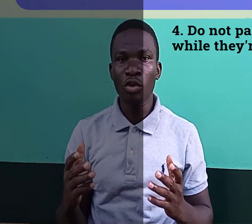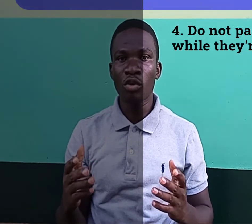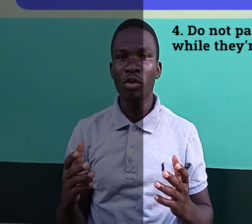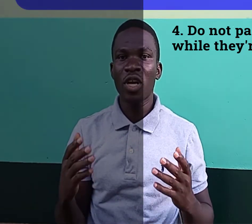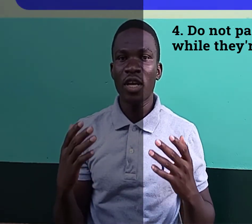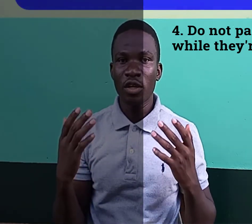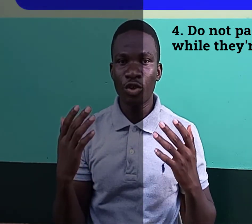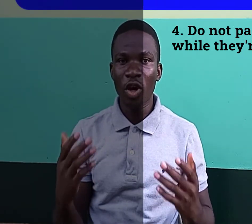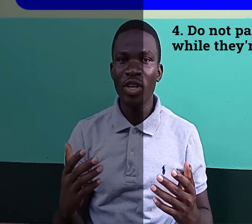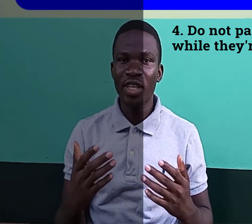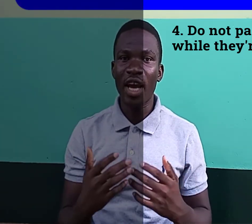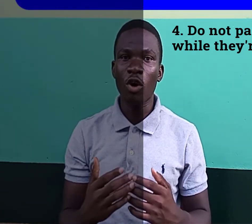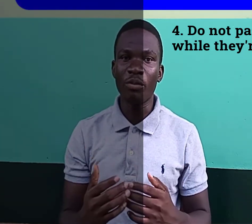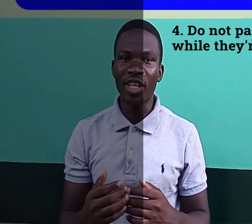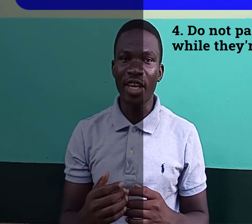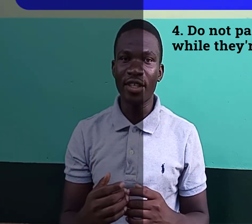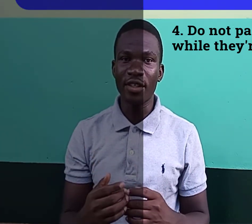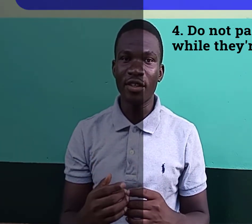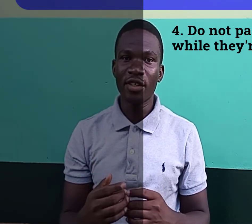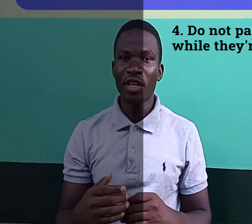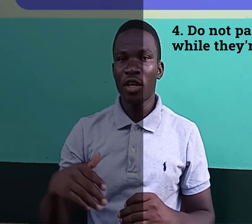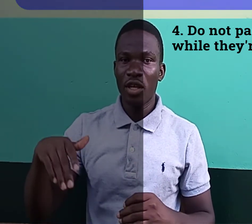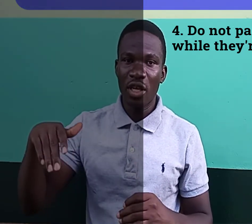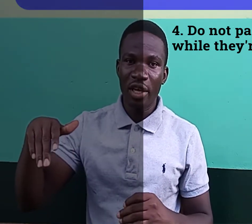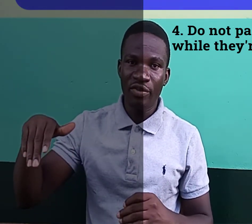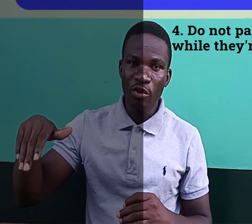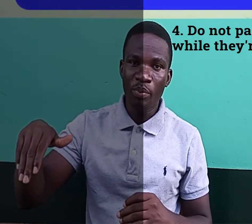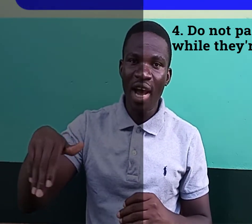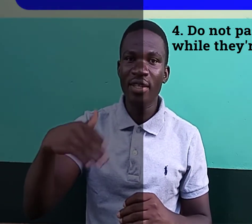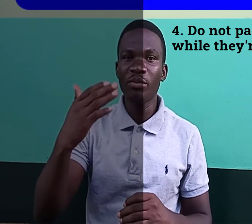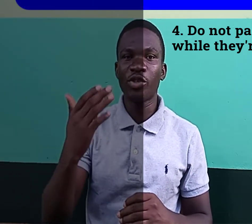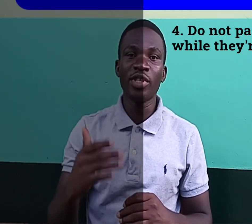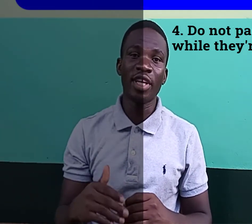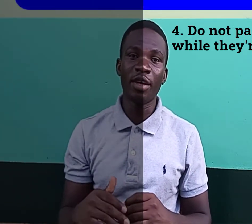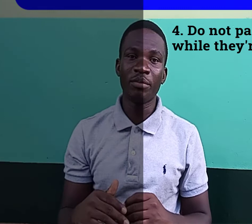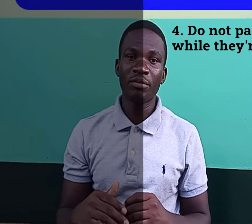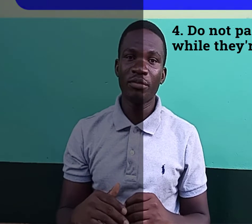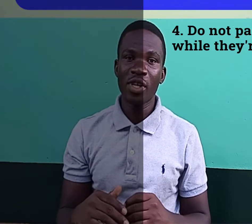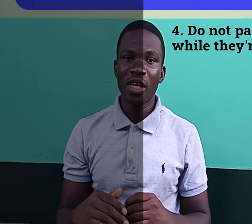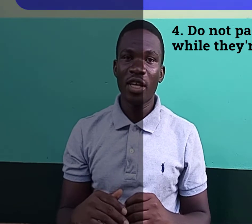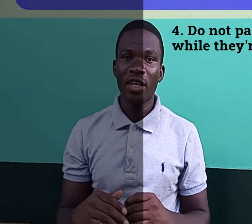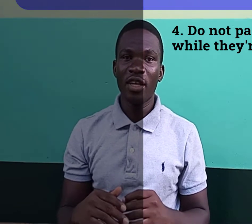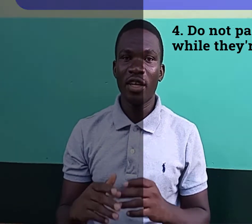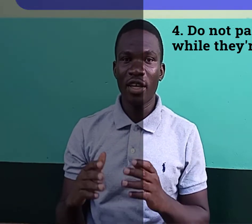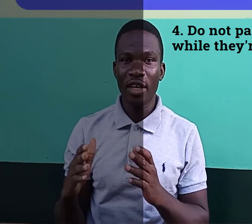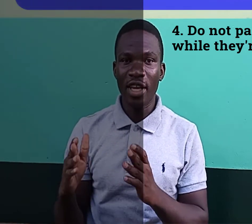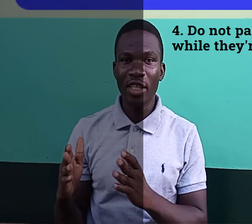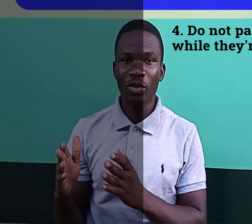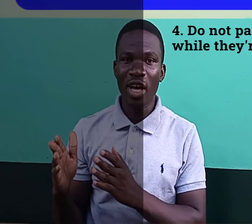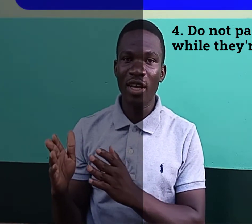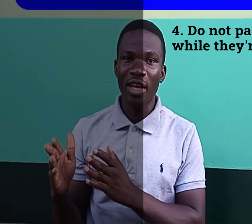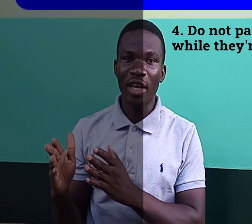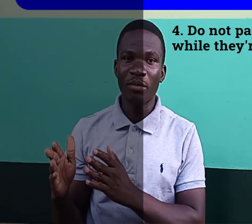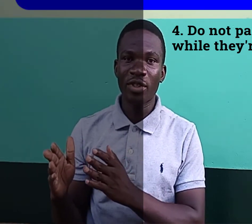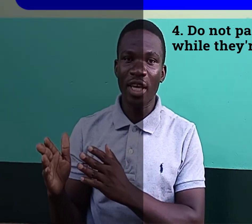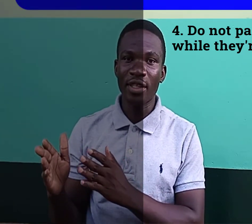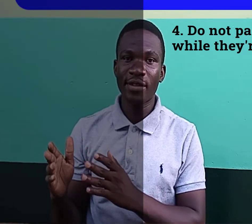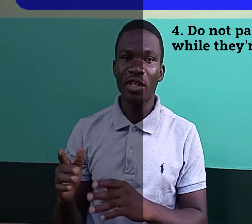So, during their communication, if you pass in between them, in actual sense, you